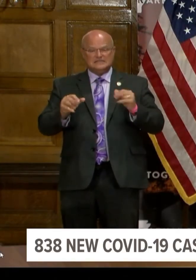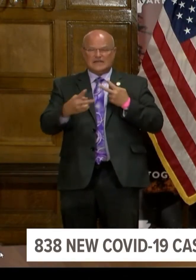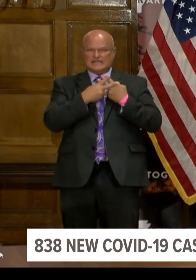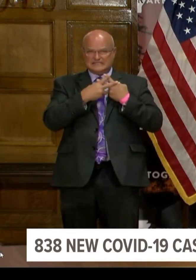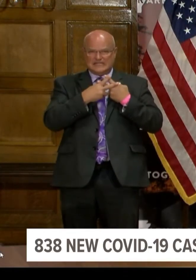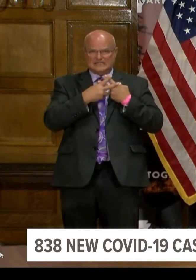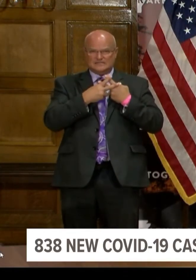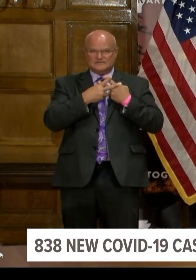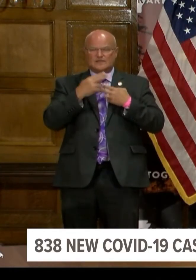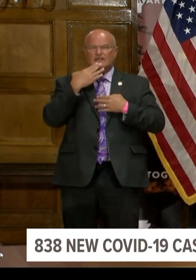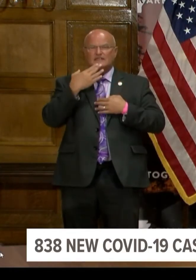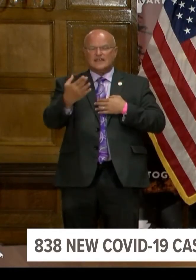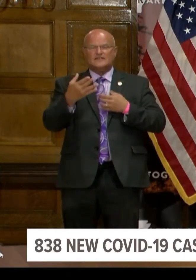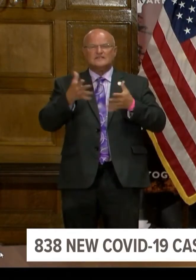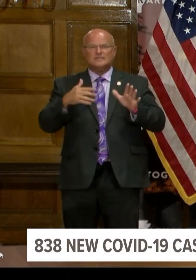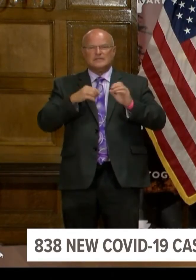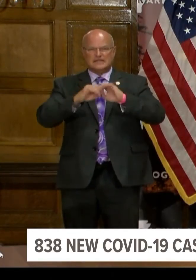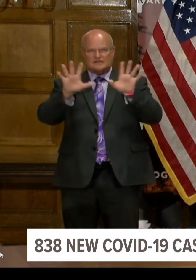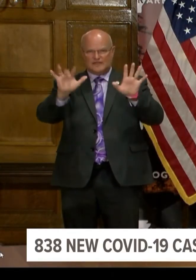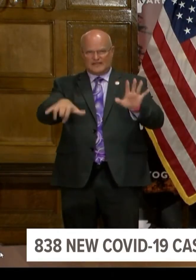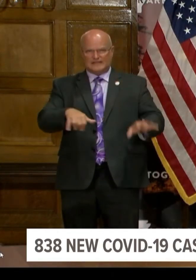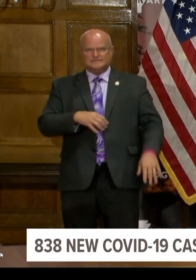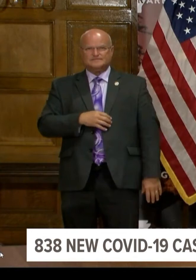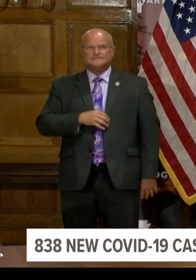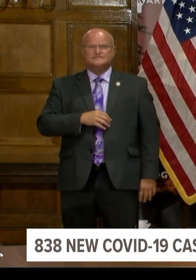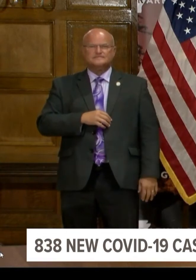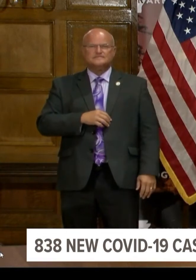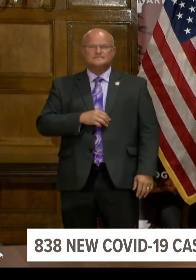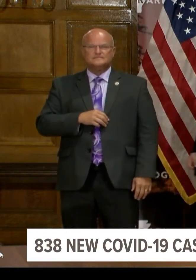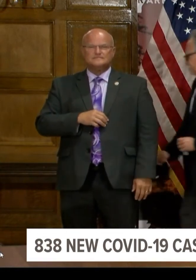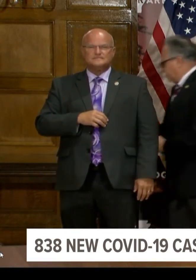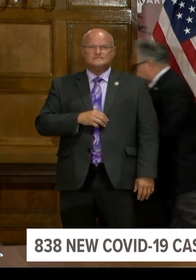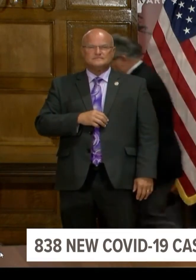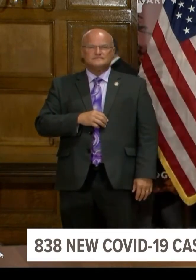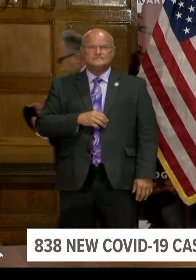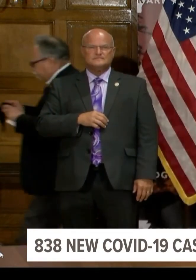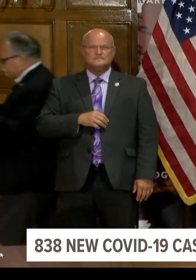isolation. So thank you for allowing me to clarify that.